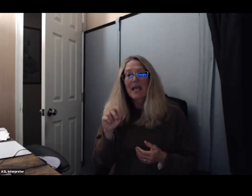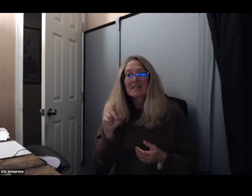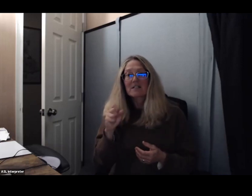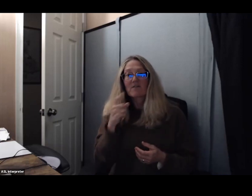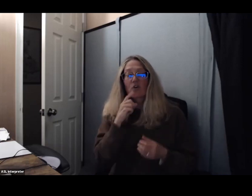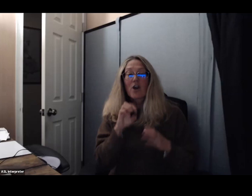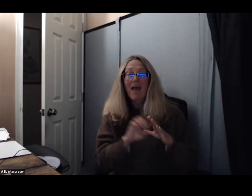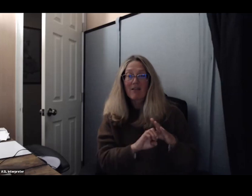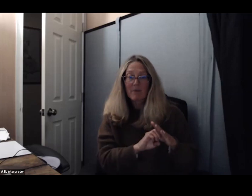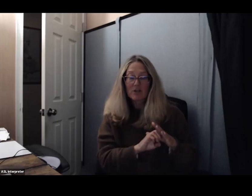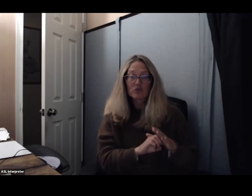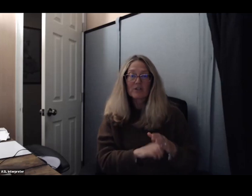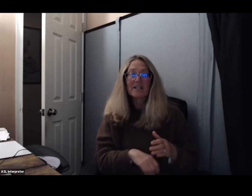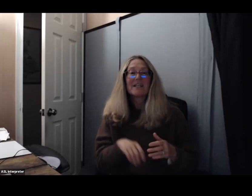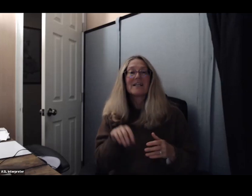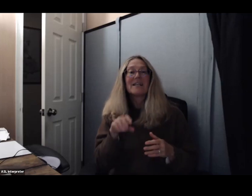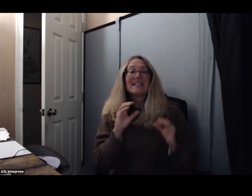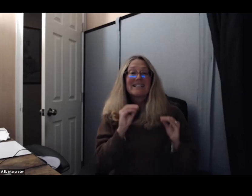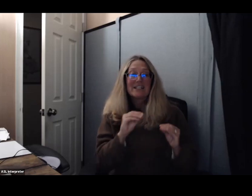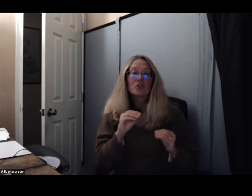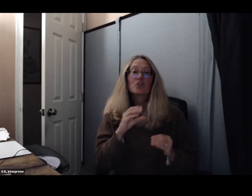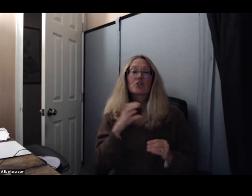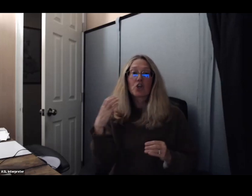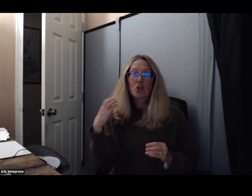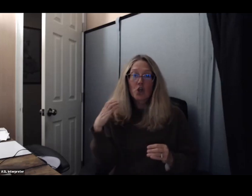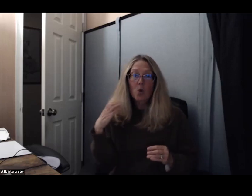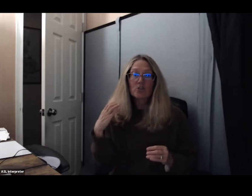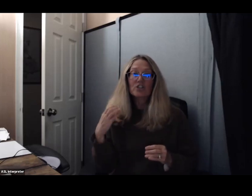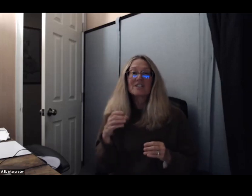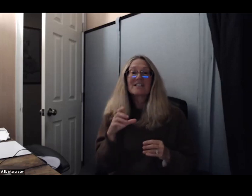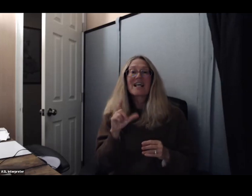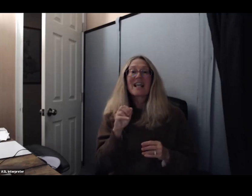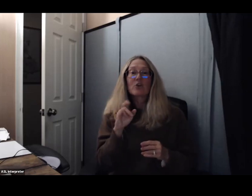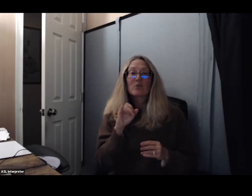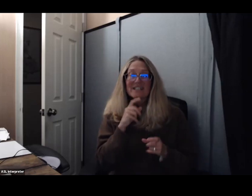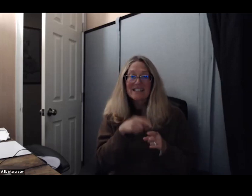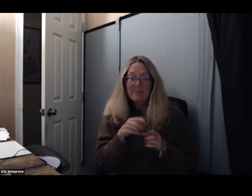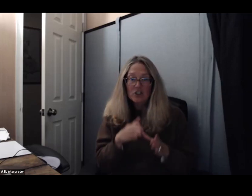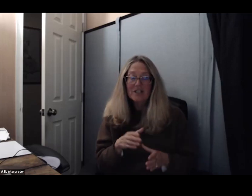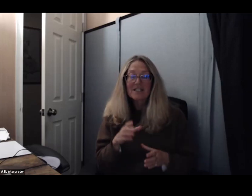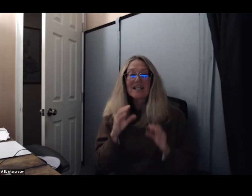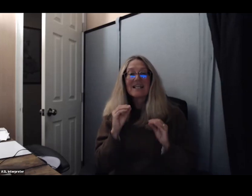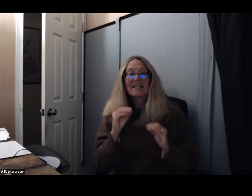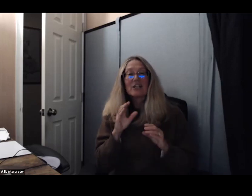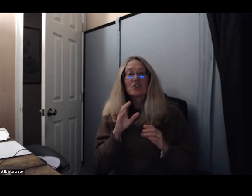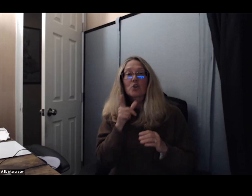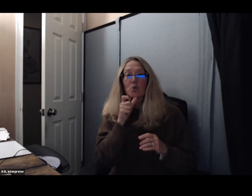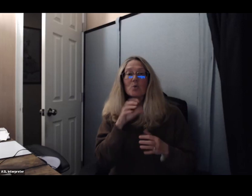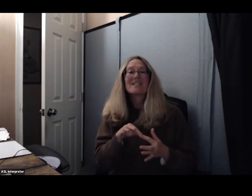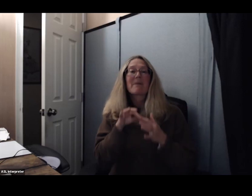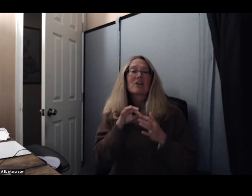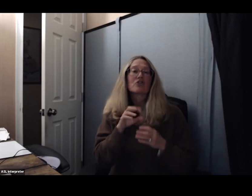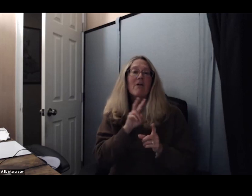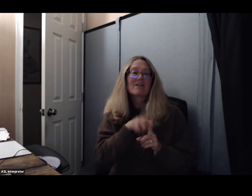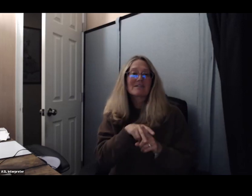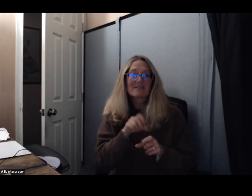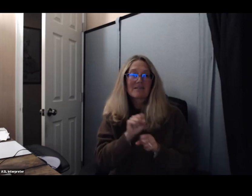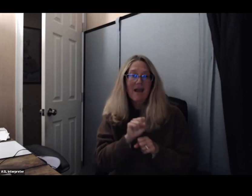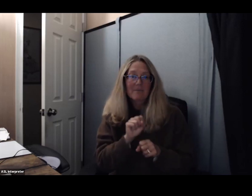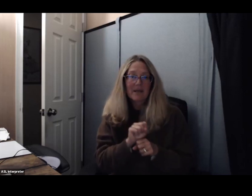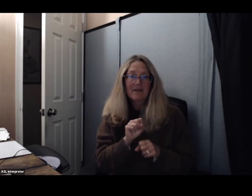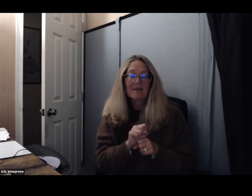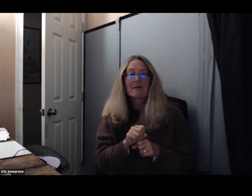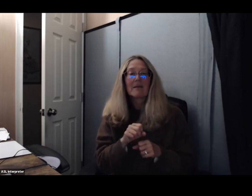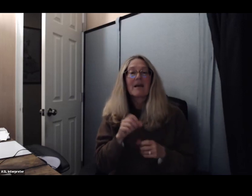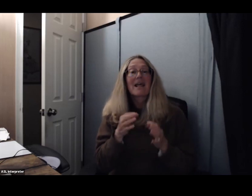elementary teachers, literacy coaches, instructional support specialists, and teachers on special assignment participating in the